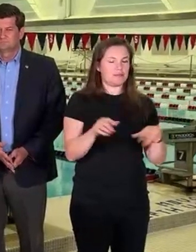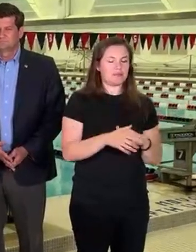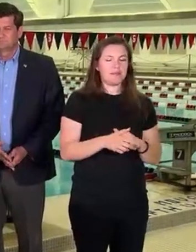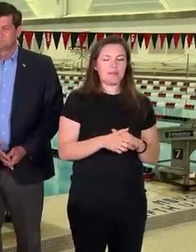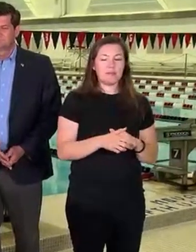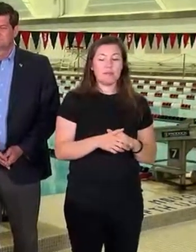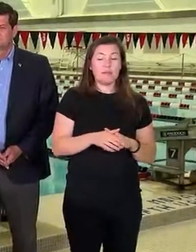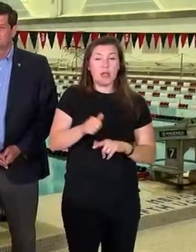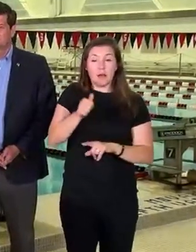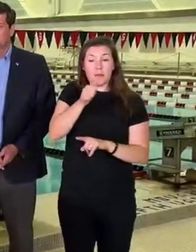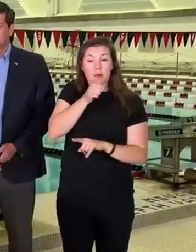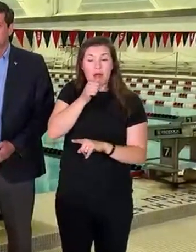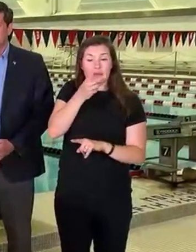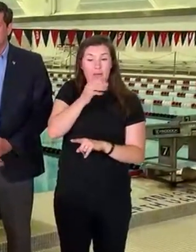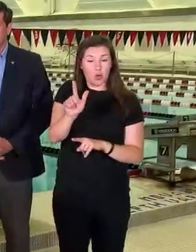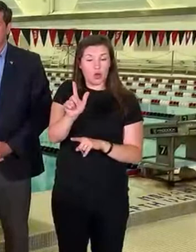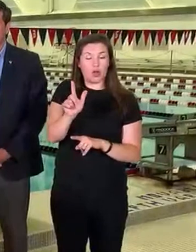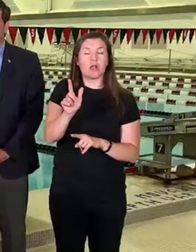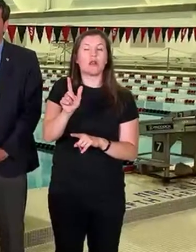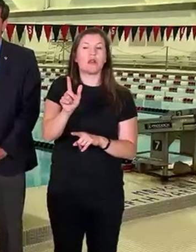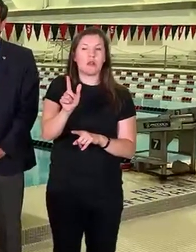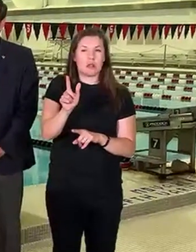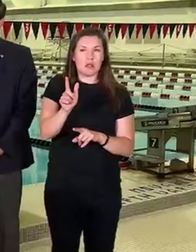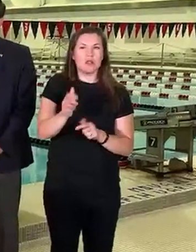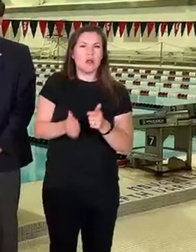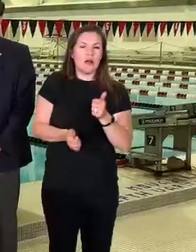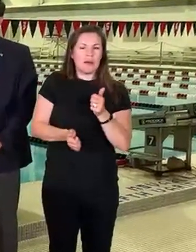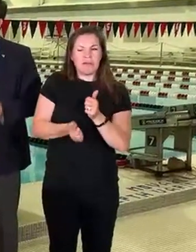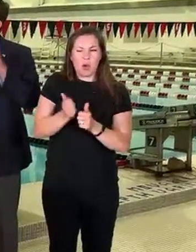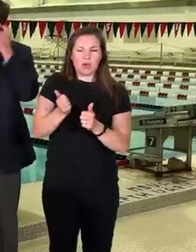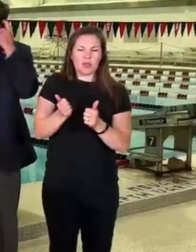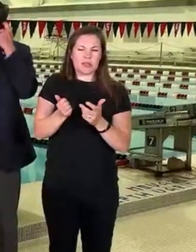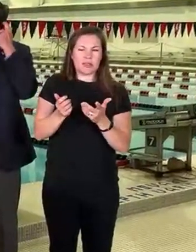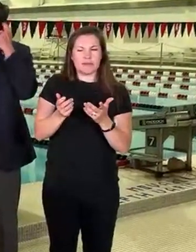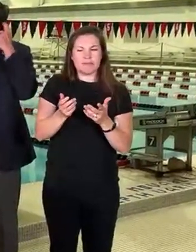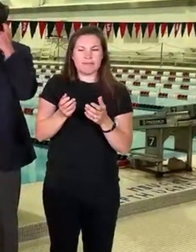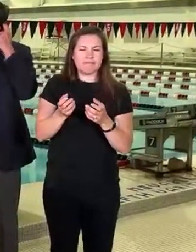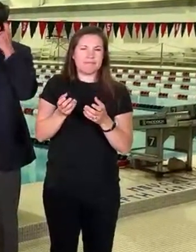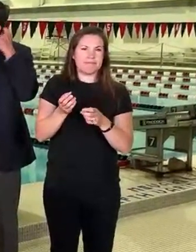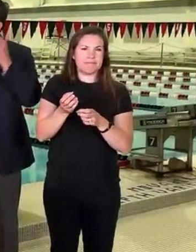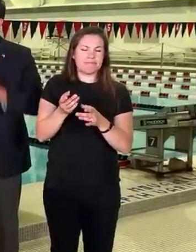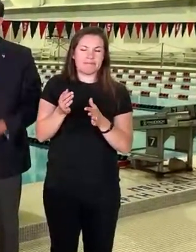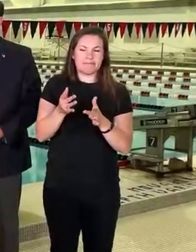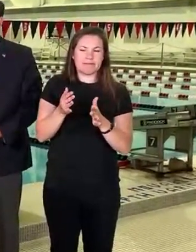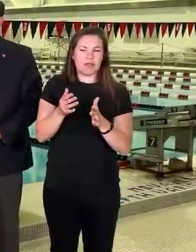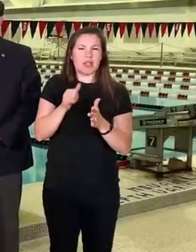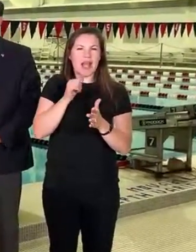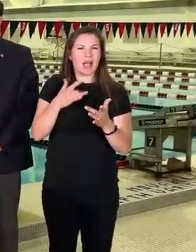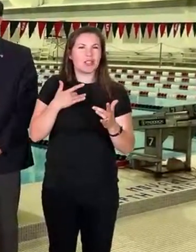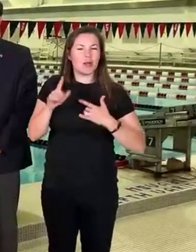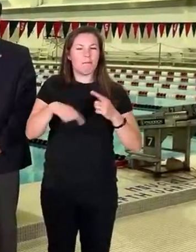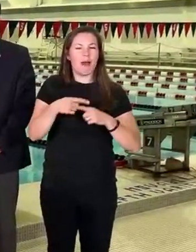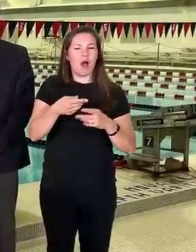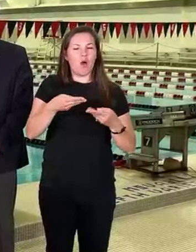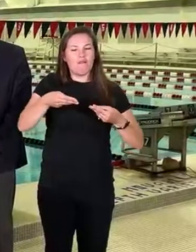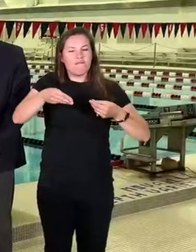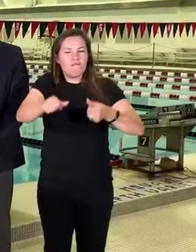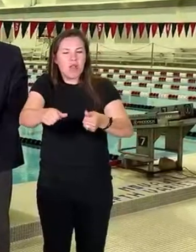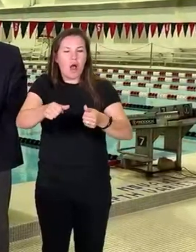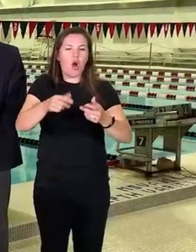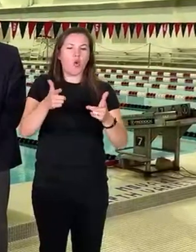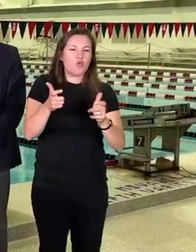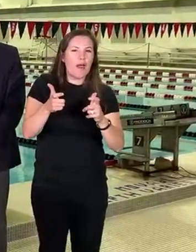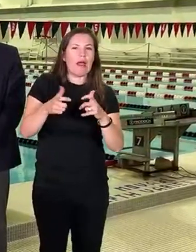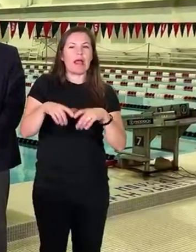When it comes to private pools, most manufacturers aren't as concerned about flow rates and entrapment